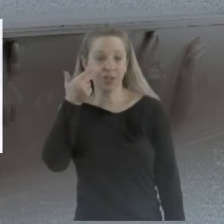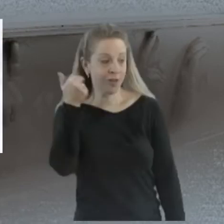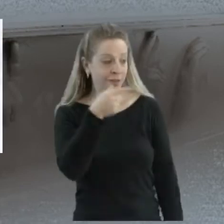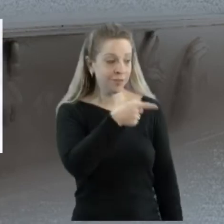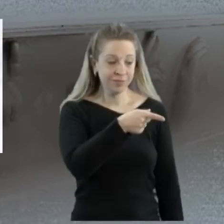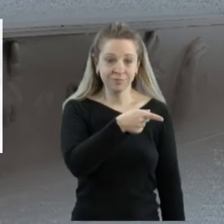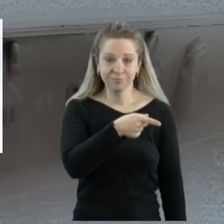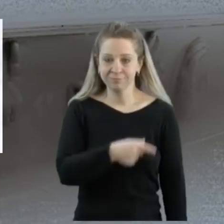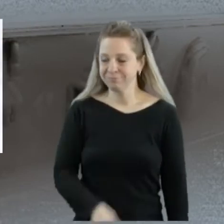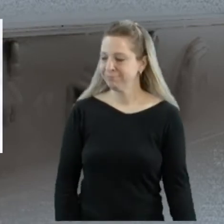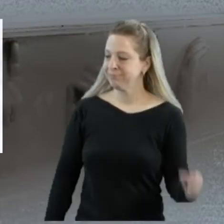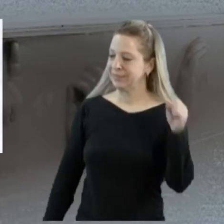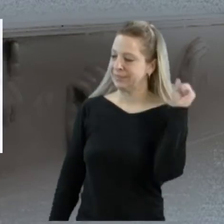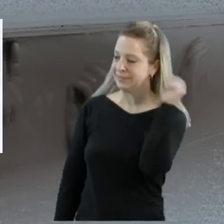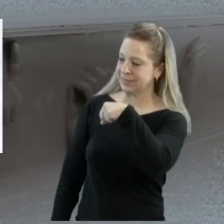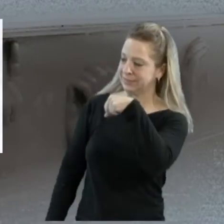Claire signed yes.